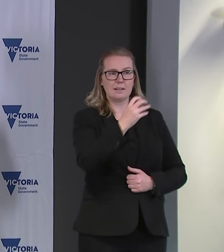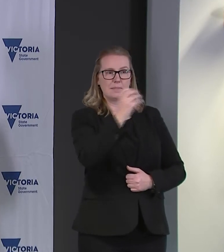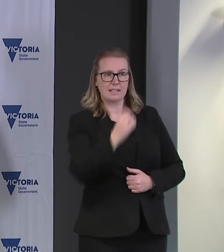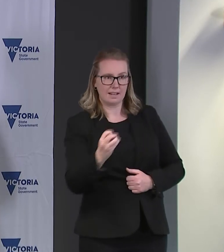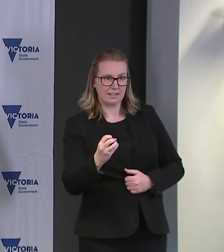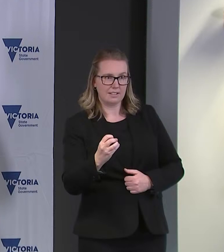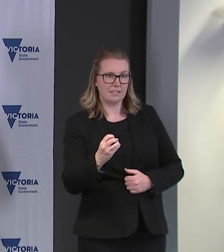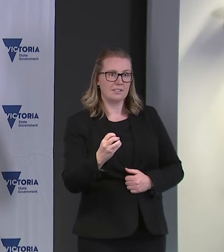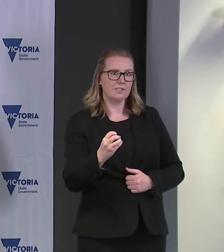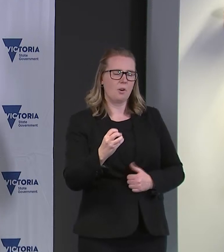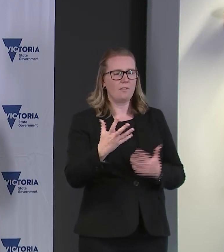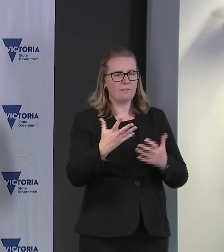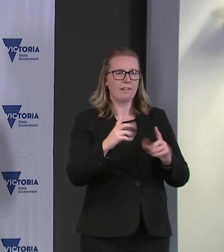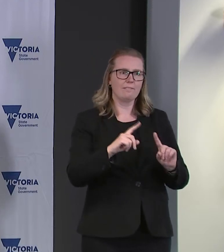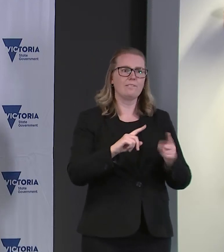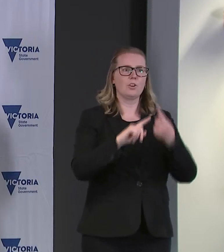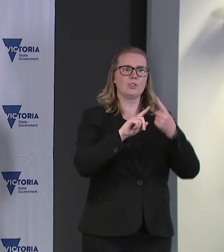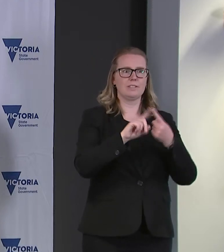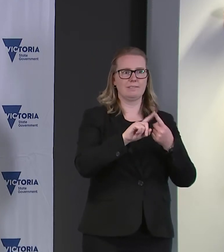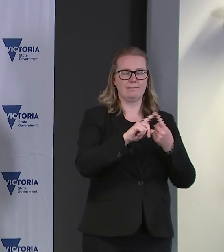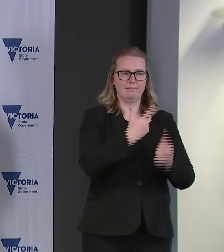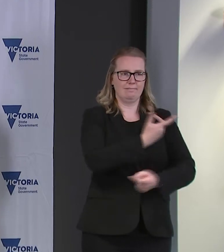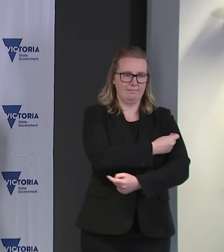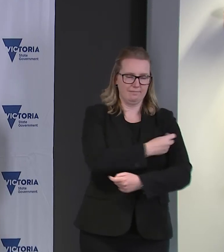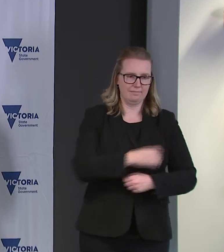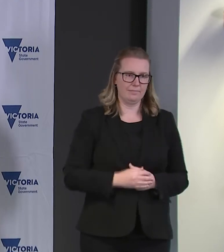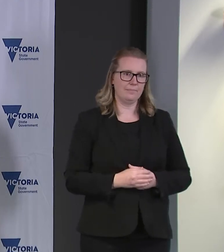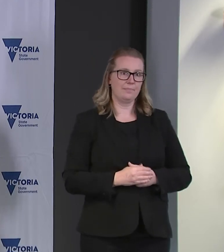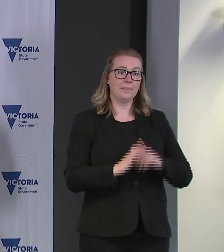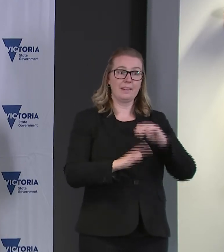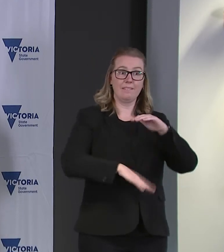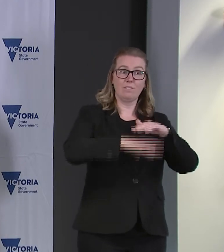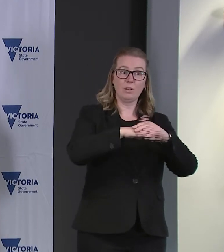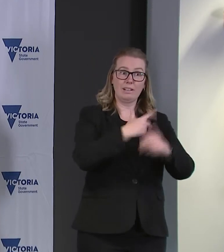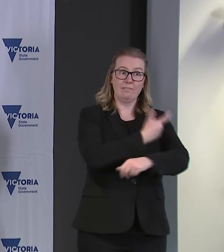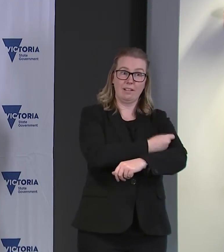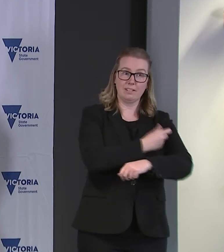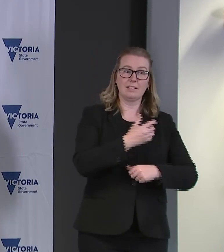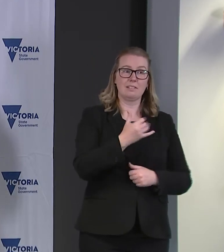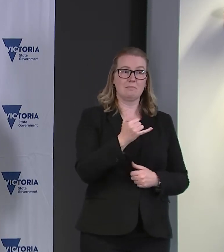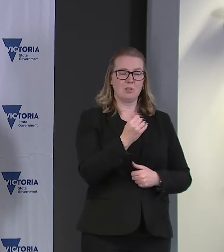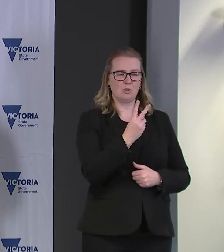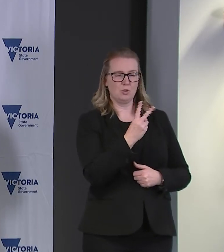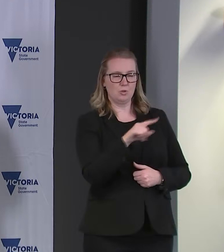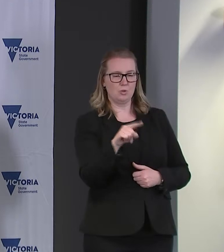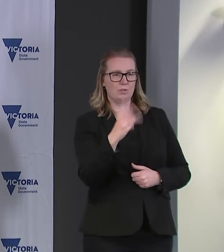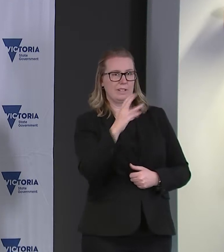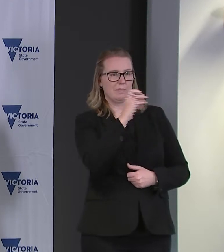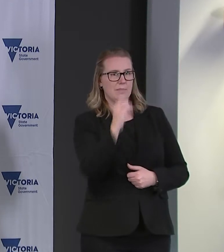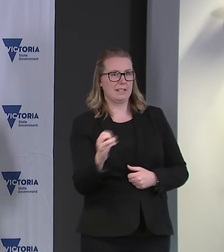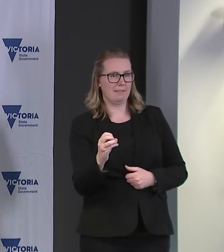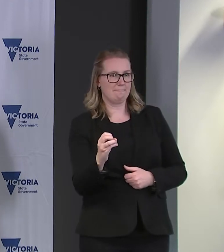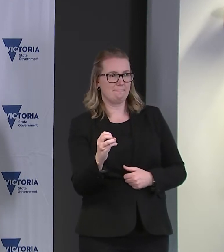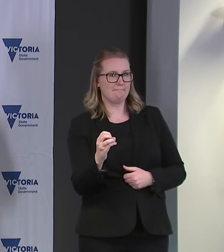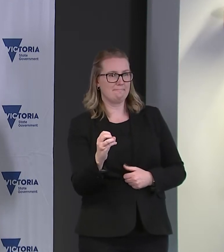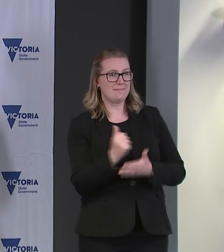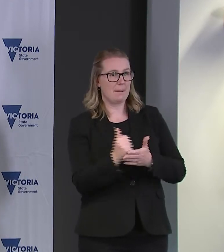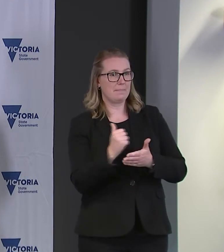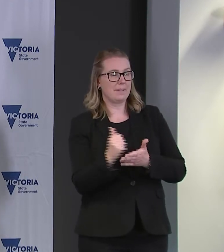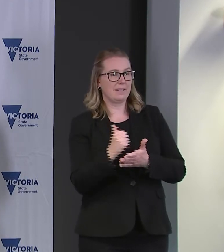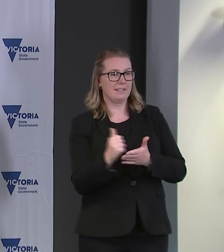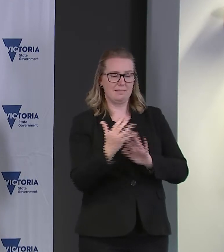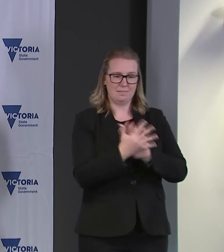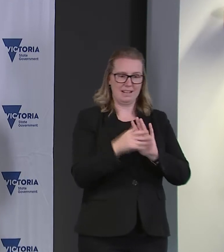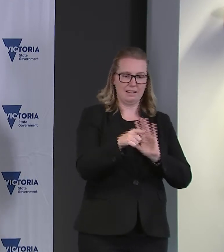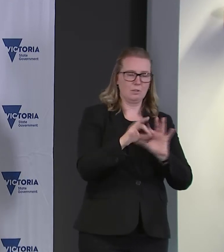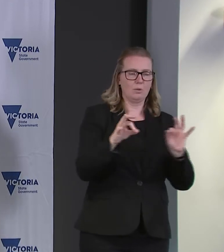initial vaccines, and fully vaccinated, it's between 2 and 3%. Either of those figures are